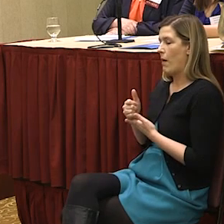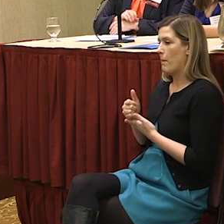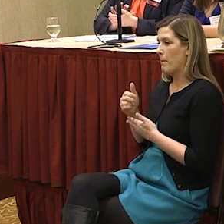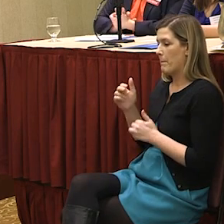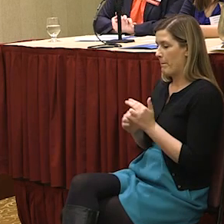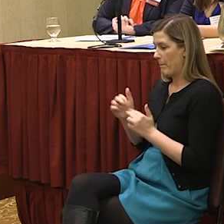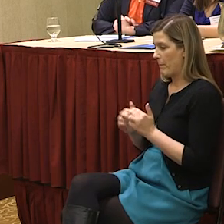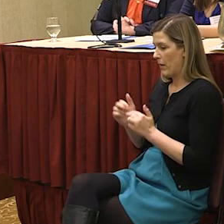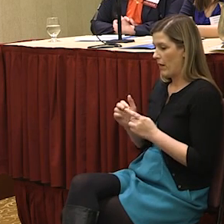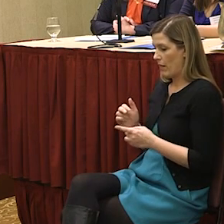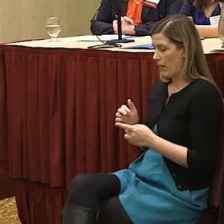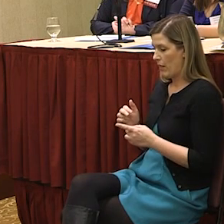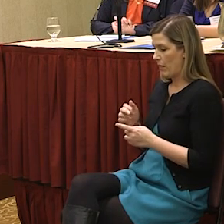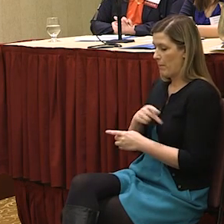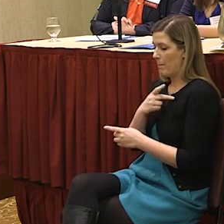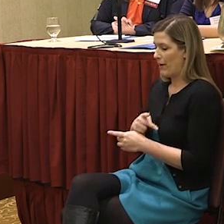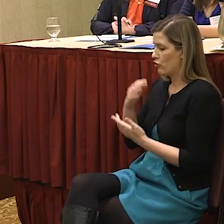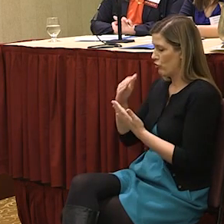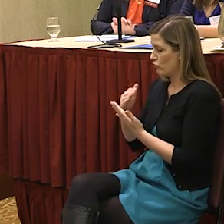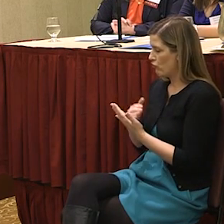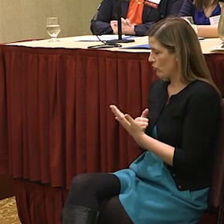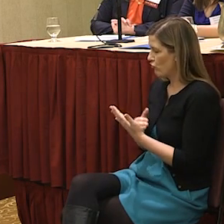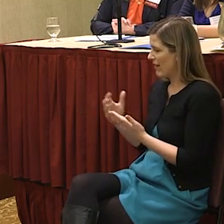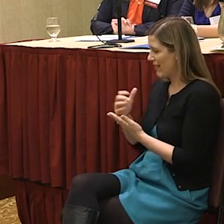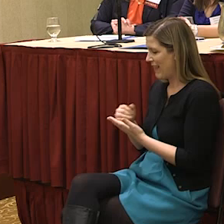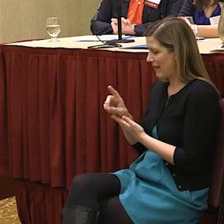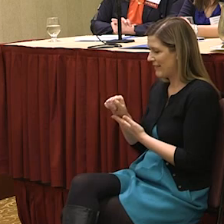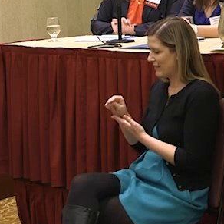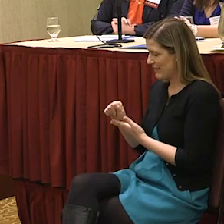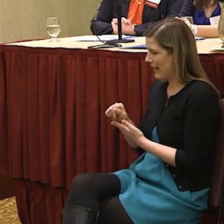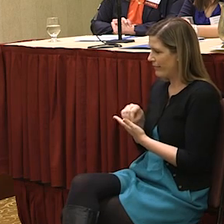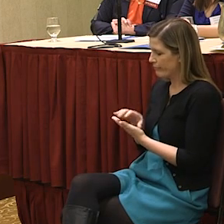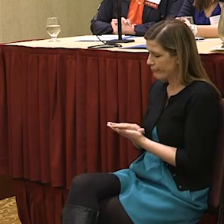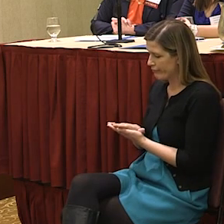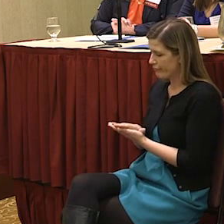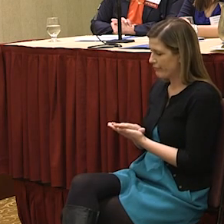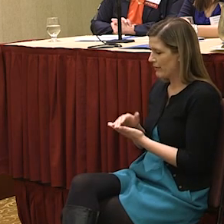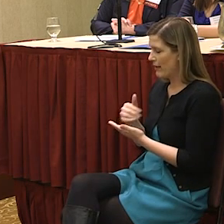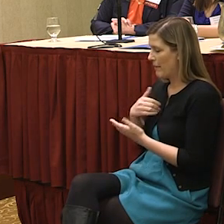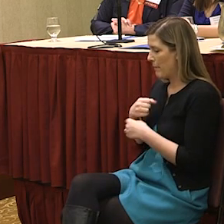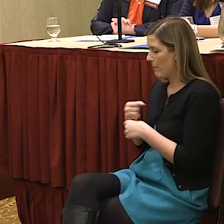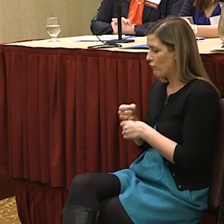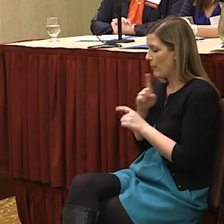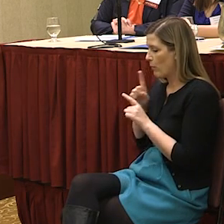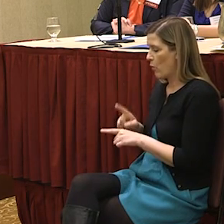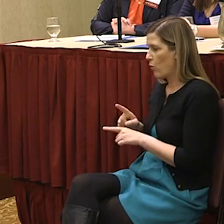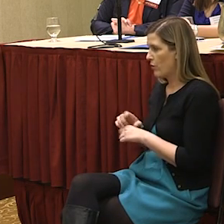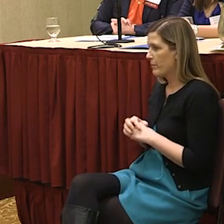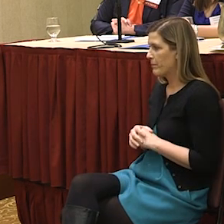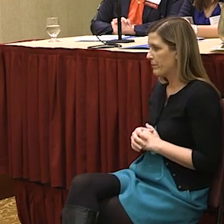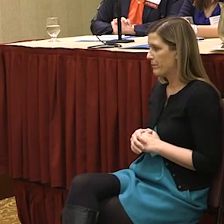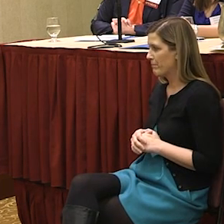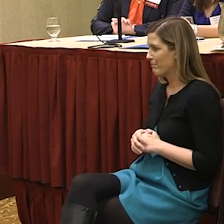patient registry. And we're collecting data and able to produce reports back out for the practices